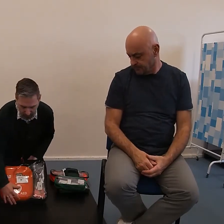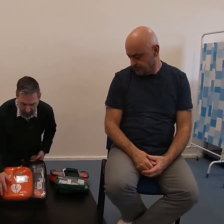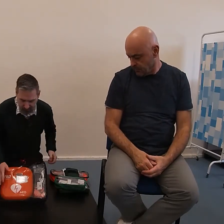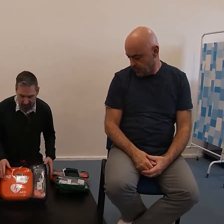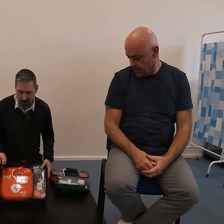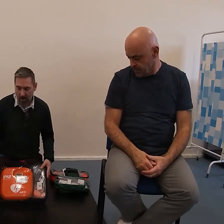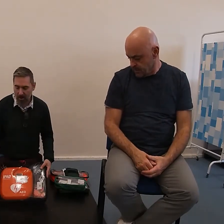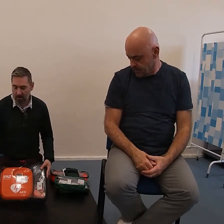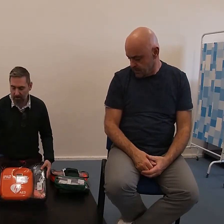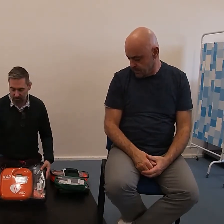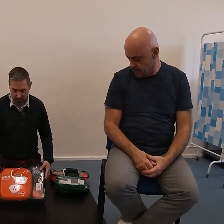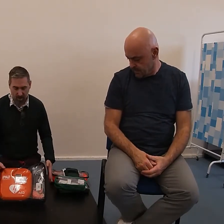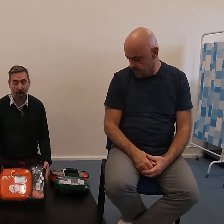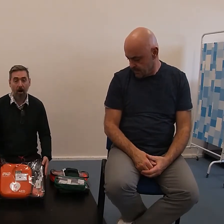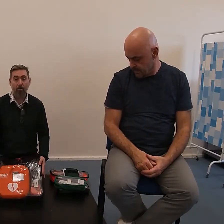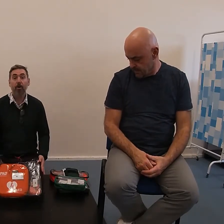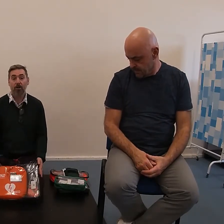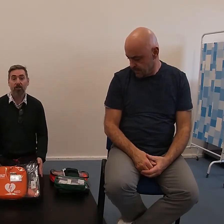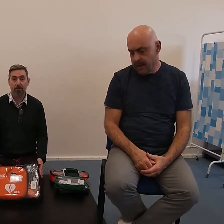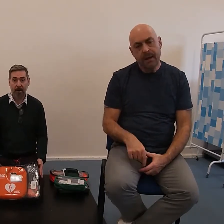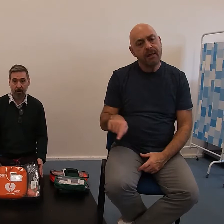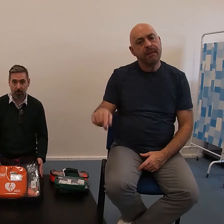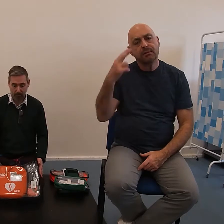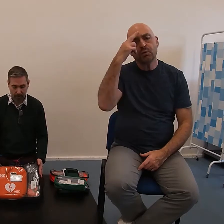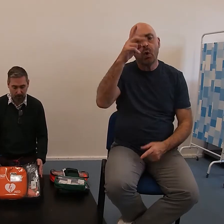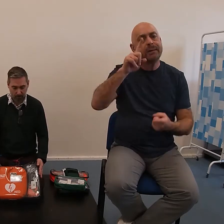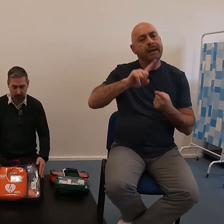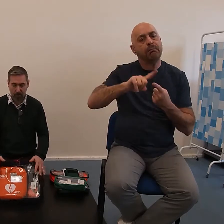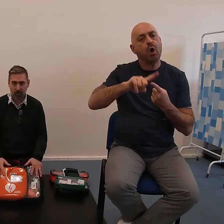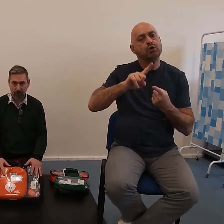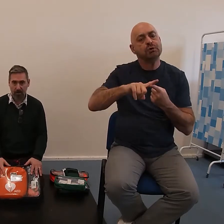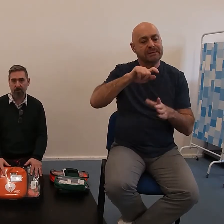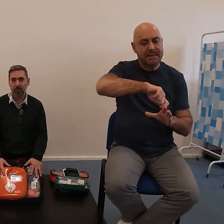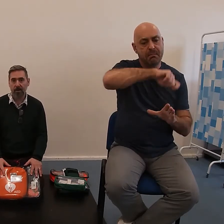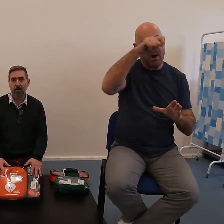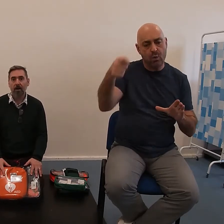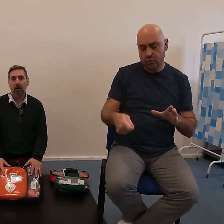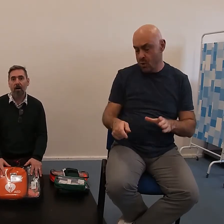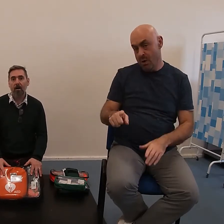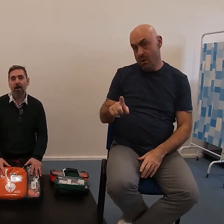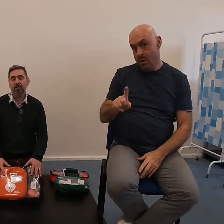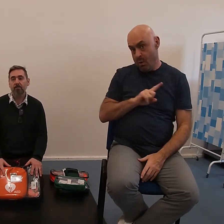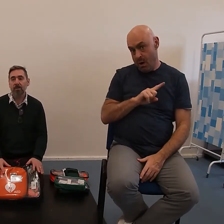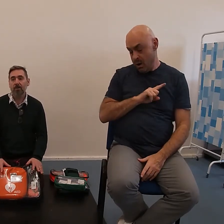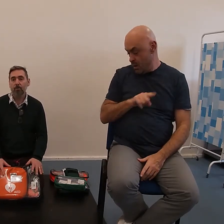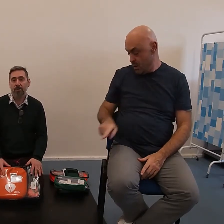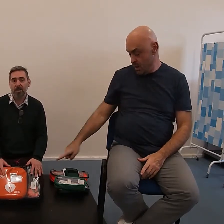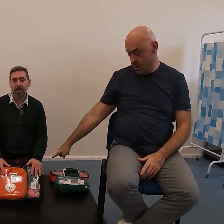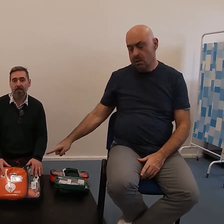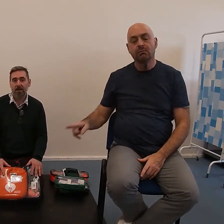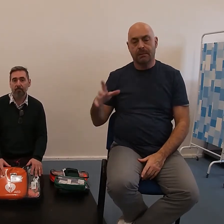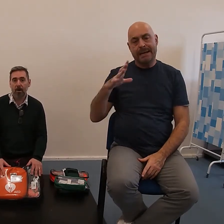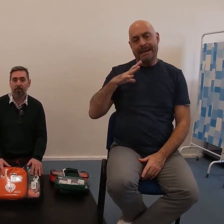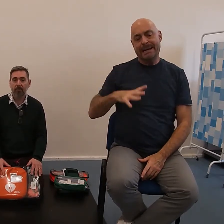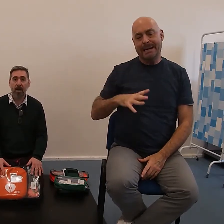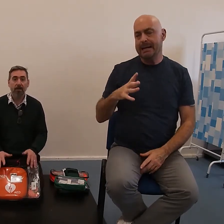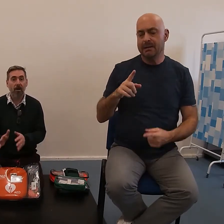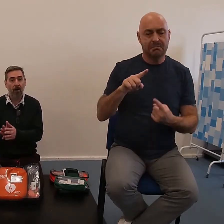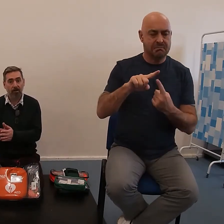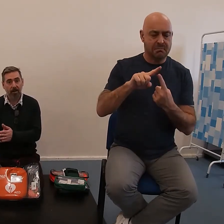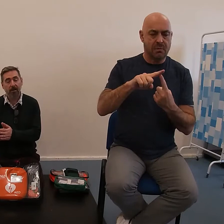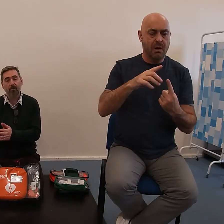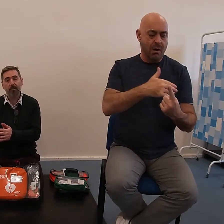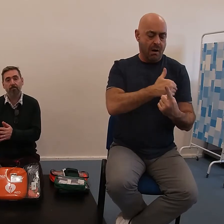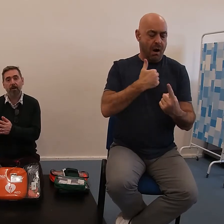this is what we consider our emergency pouch because the contents of it are items that you would need in both